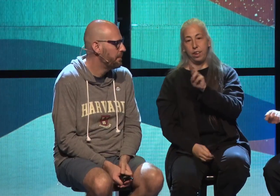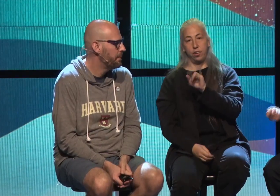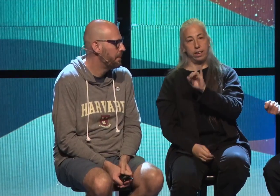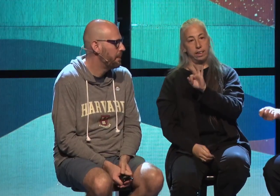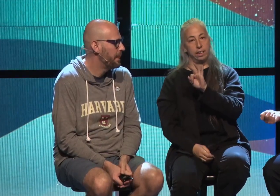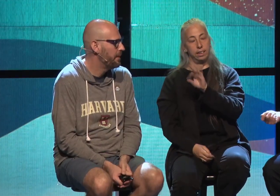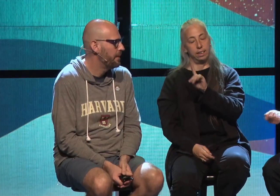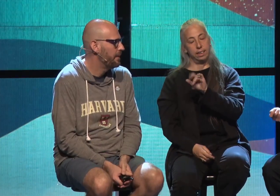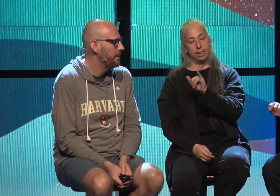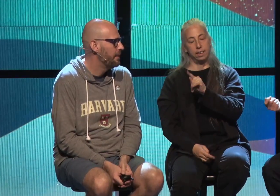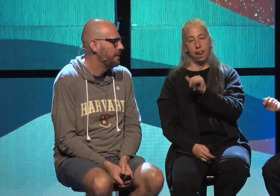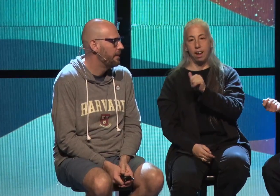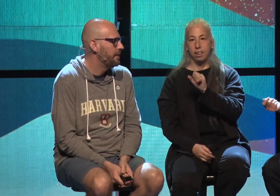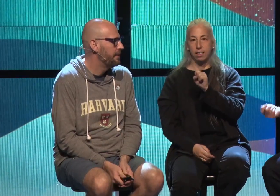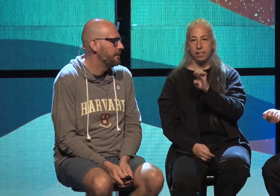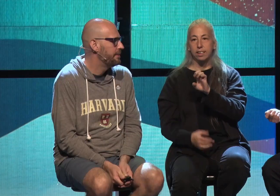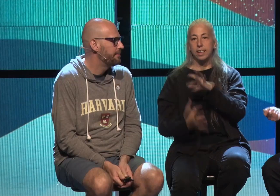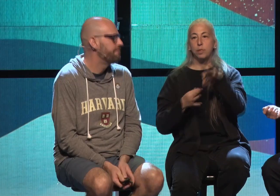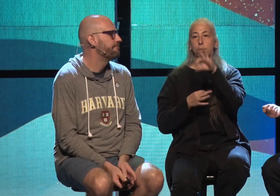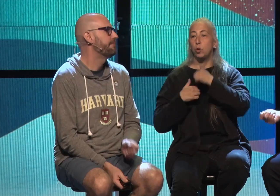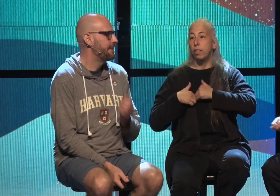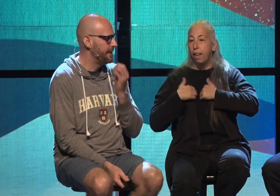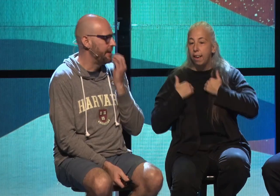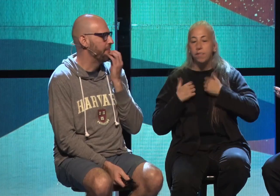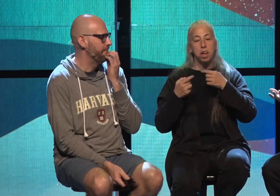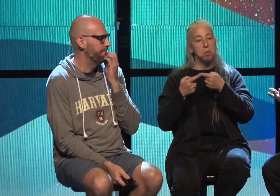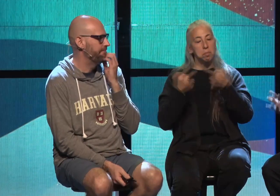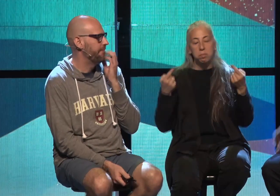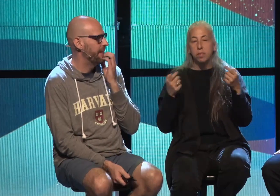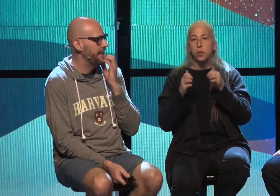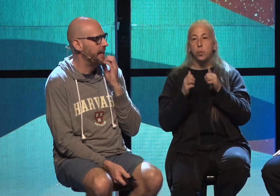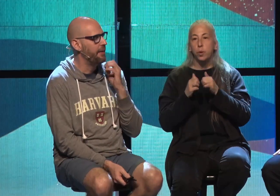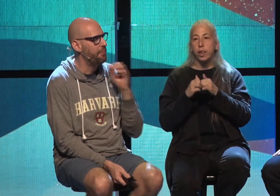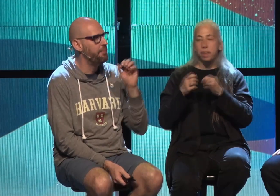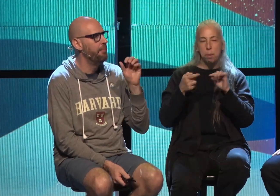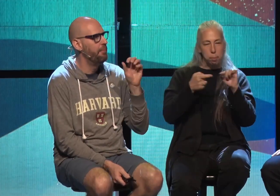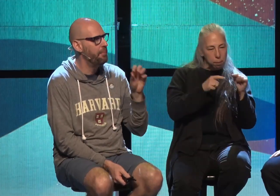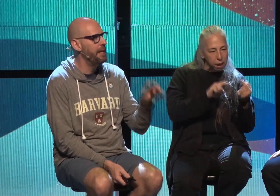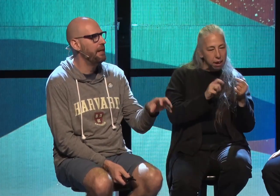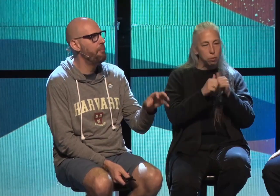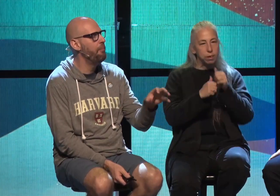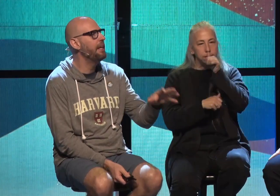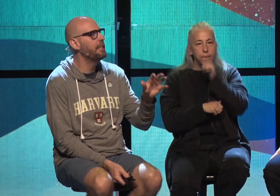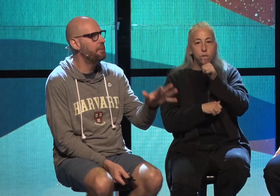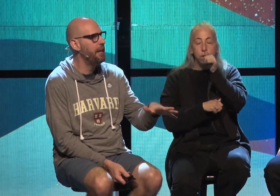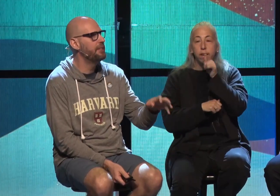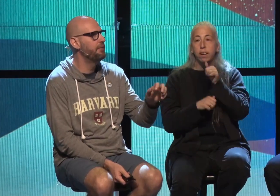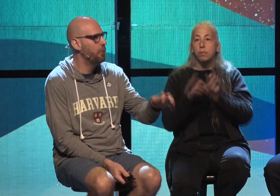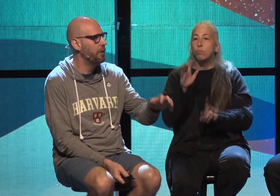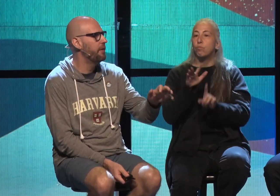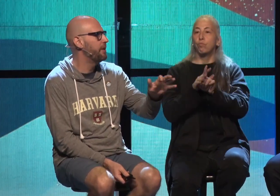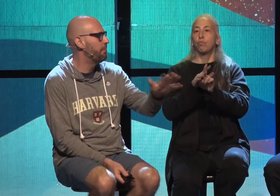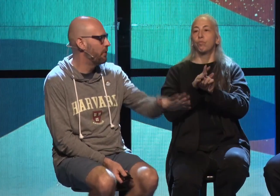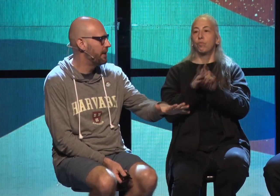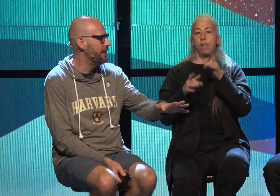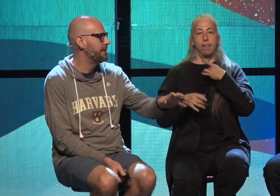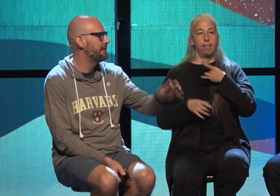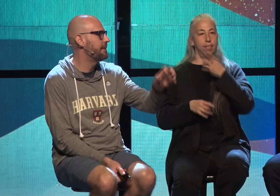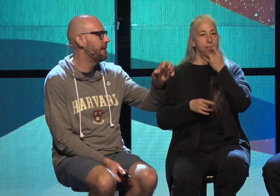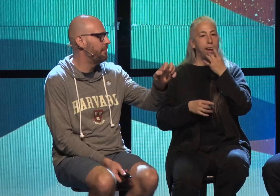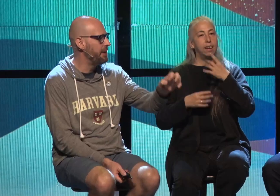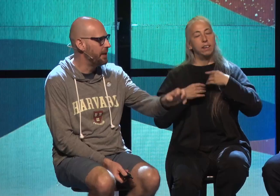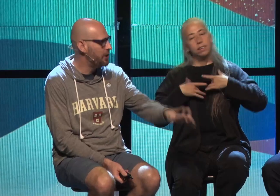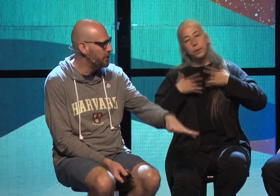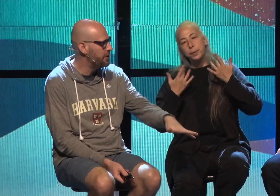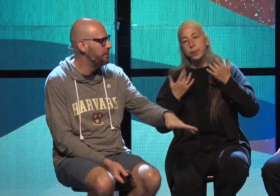proximity to where there is pain, where there is suffering, that life shows up. Yeah, making space for the